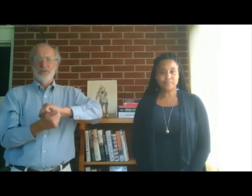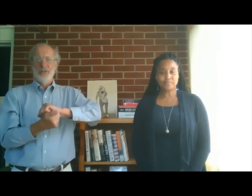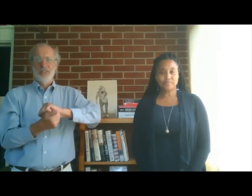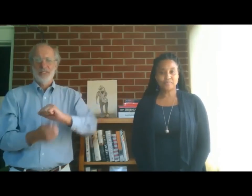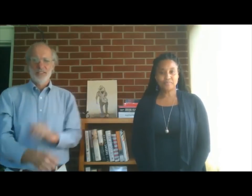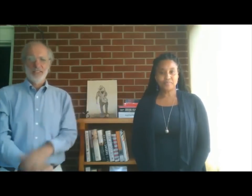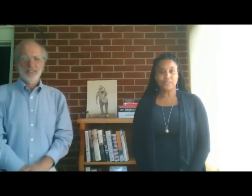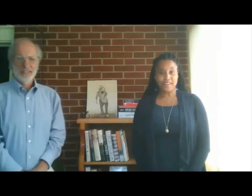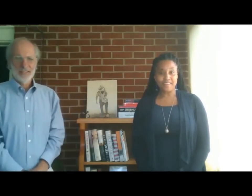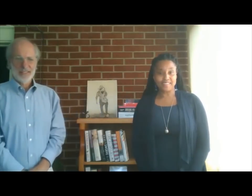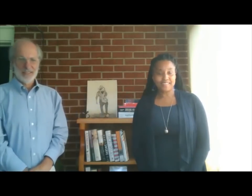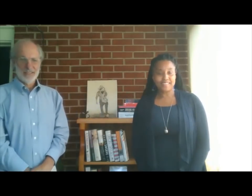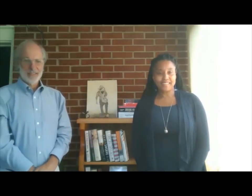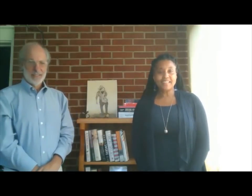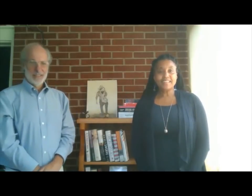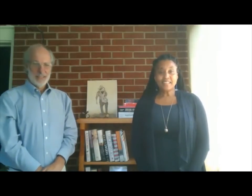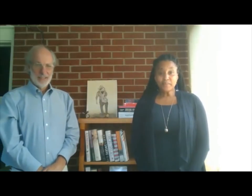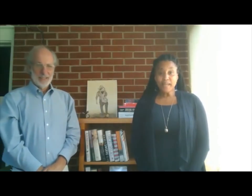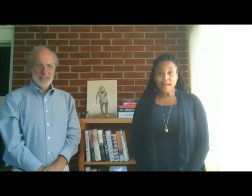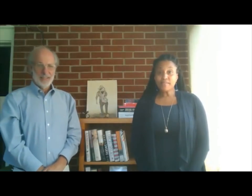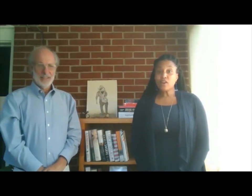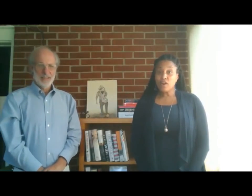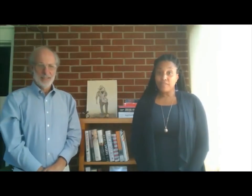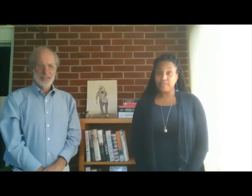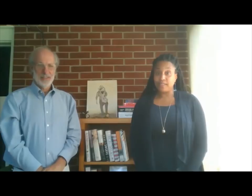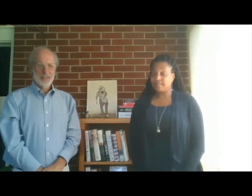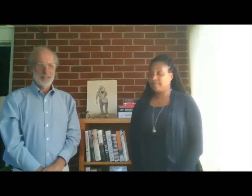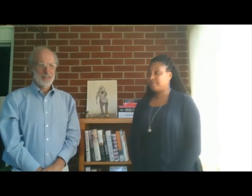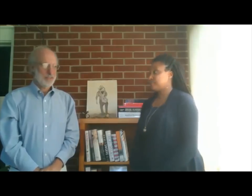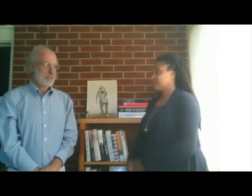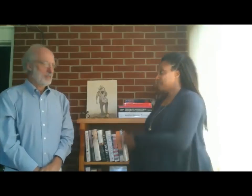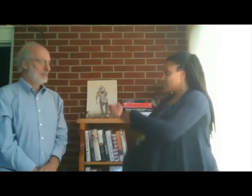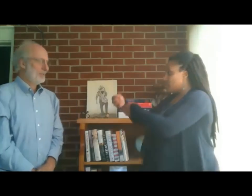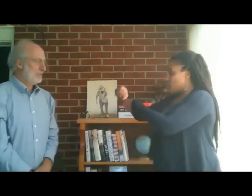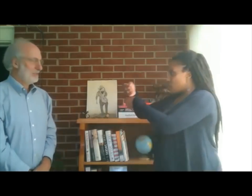Play-Doh. Right. Then we have coffee.